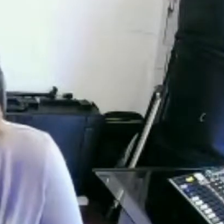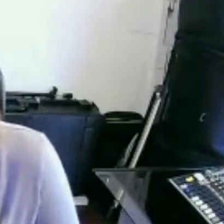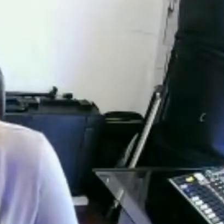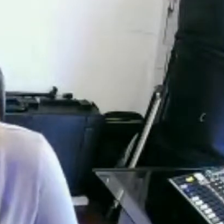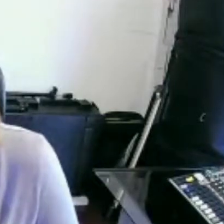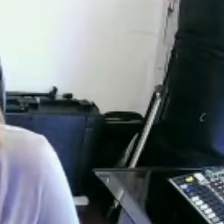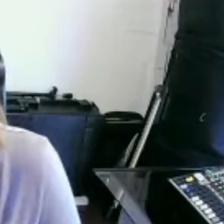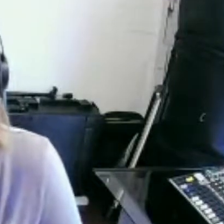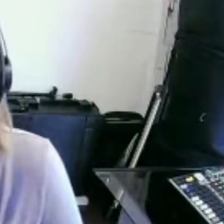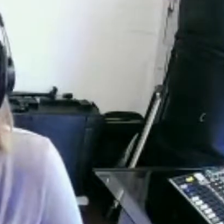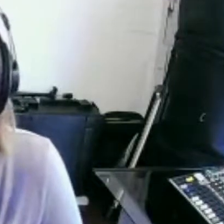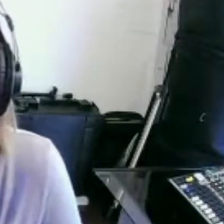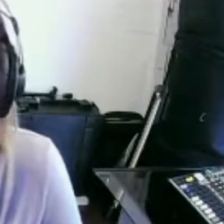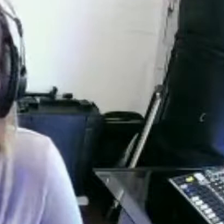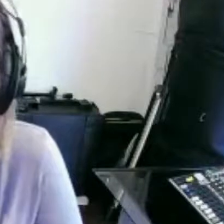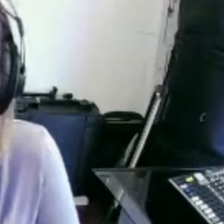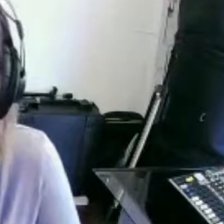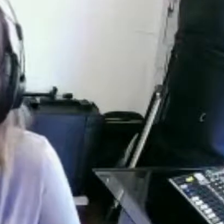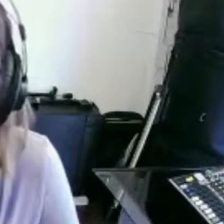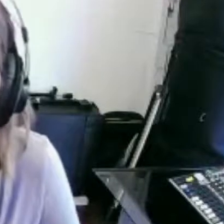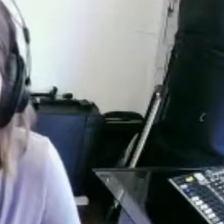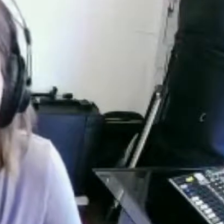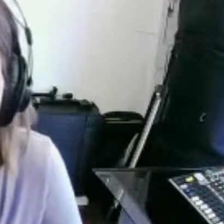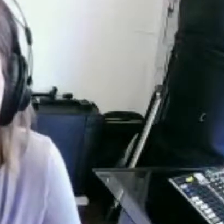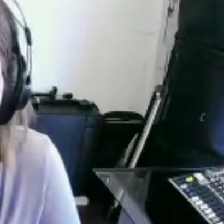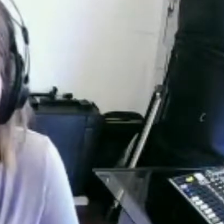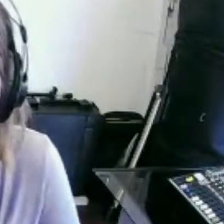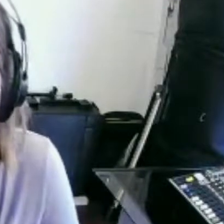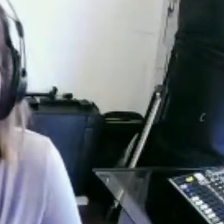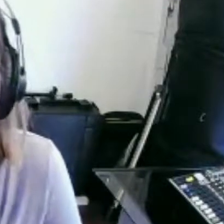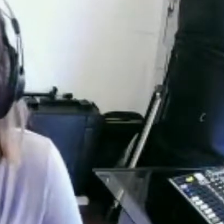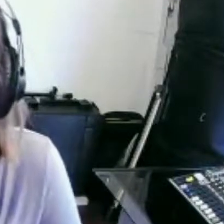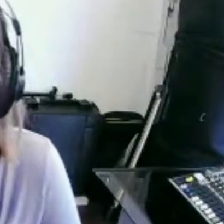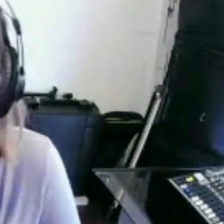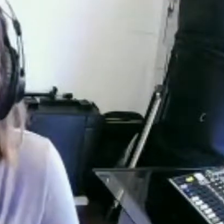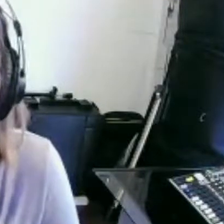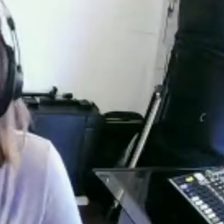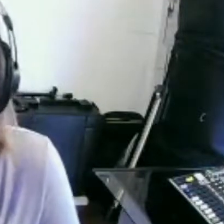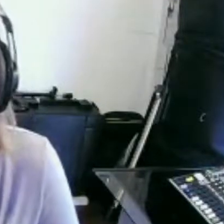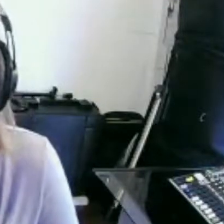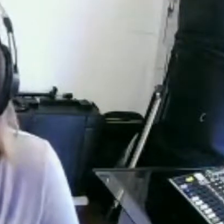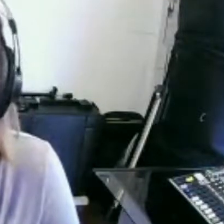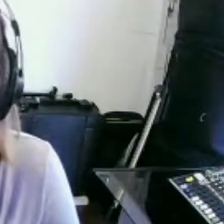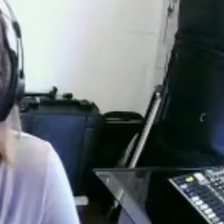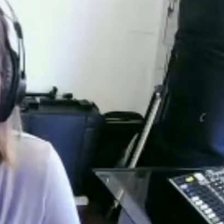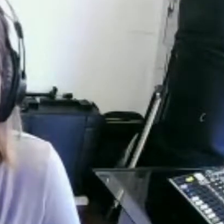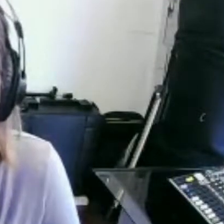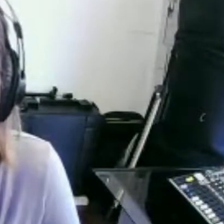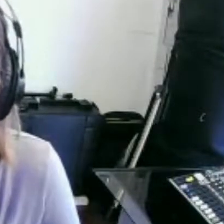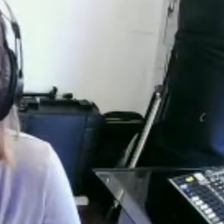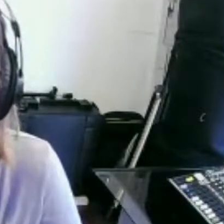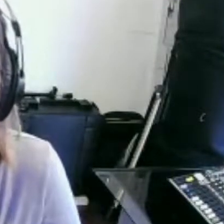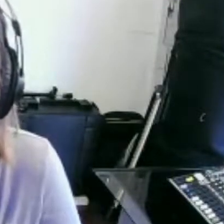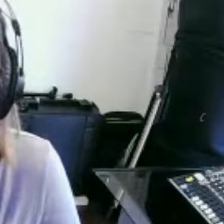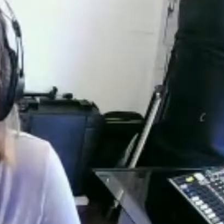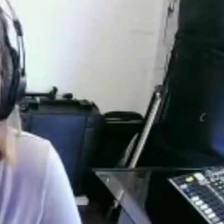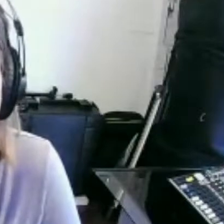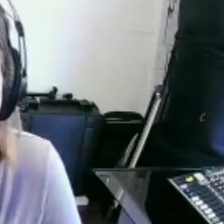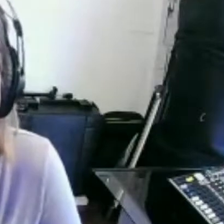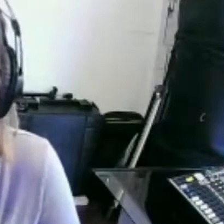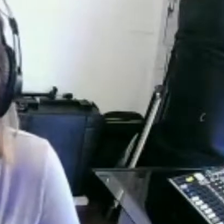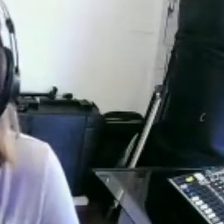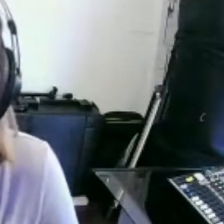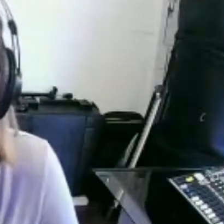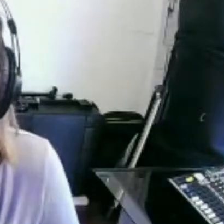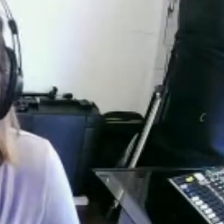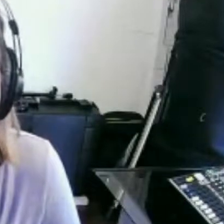facilitating communication between deaf and hearing individuals and continually strives to use her voice to bridge the gap between deaf and